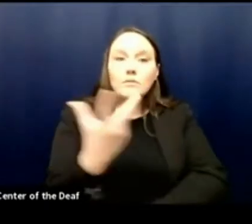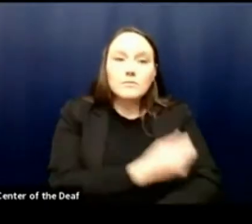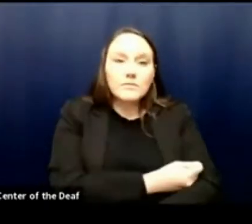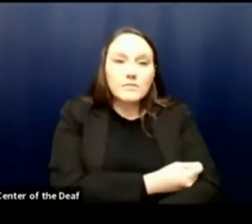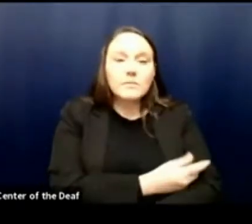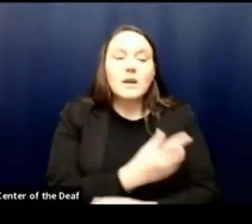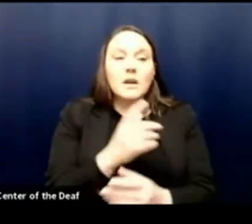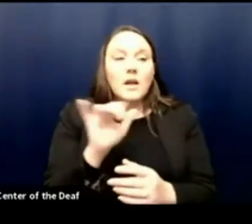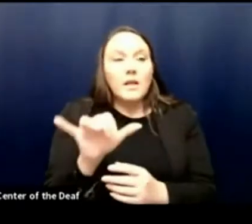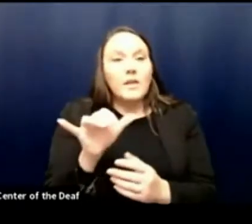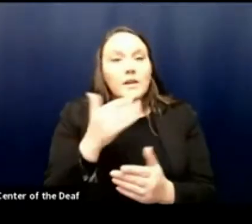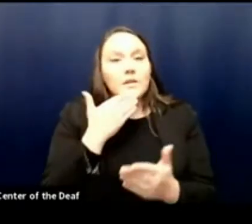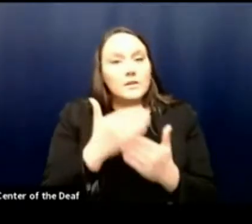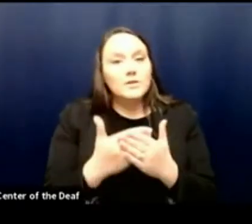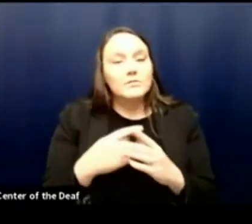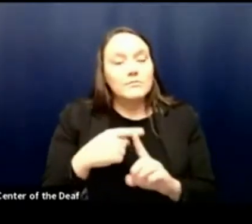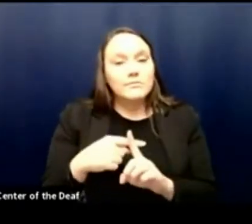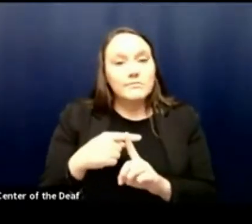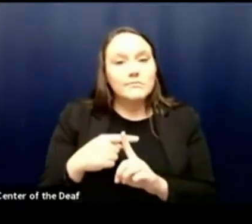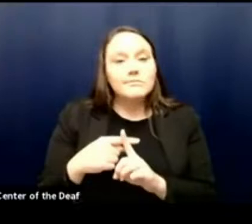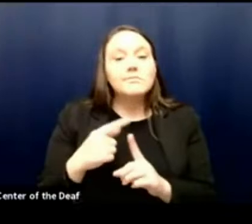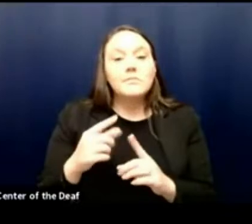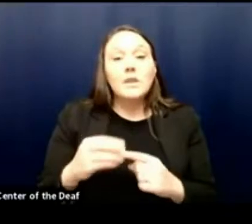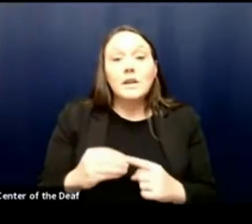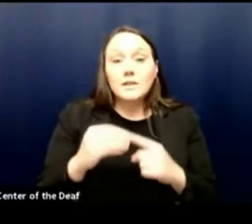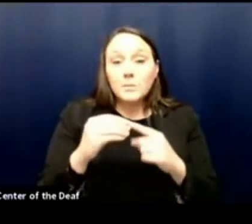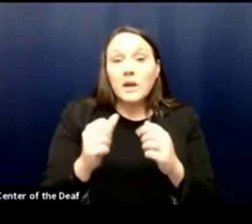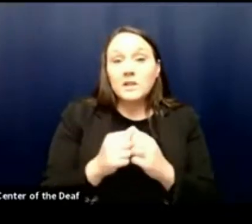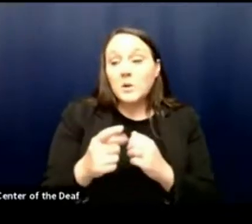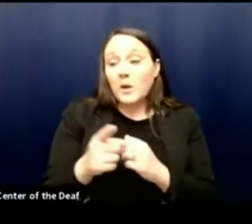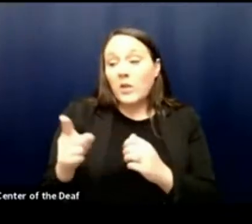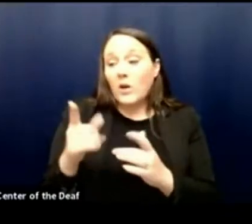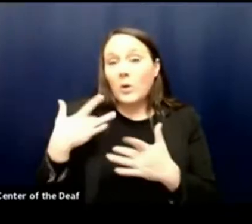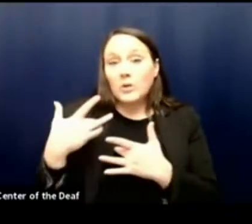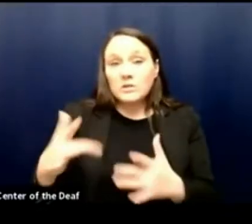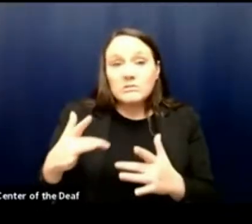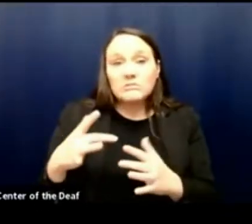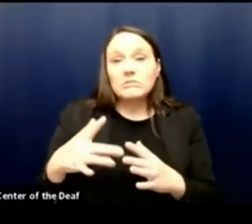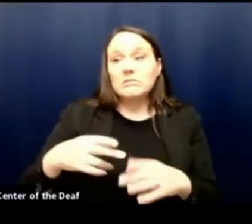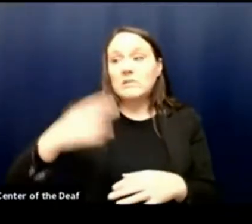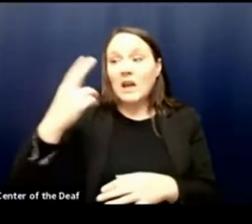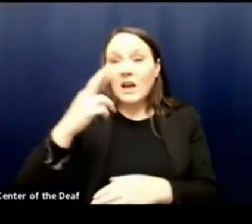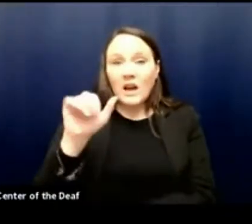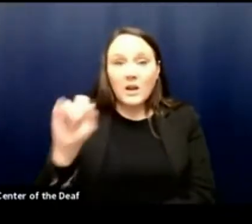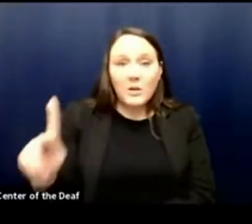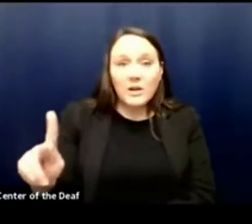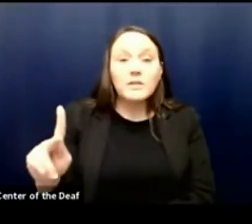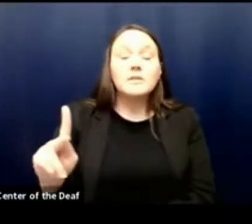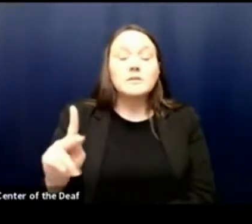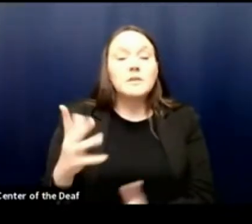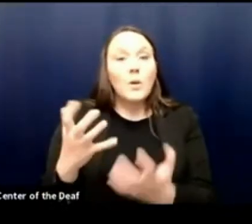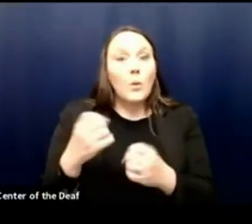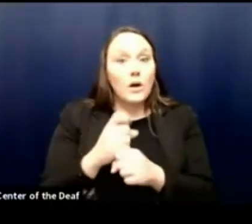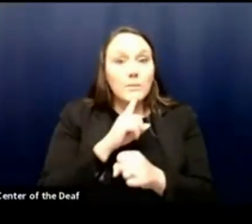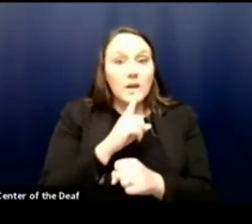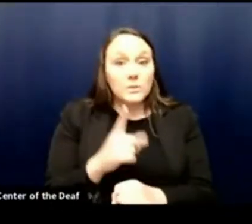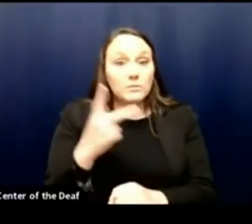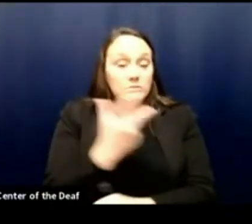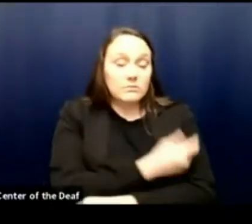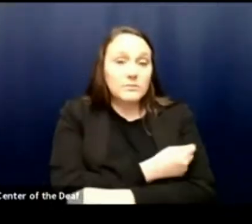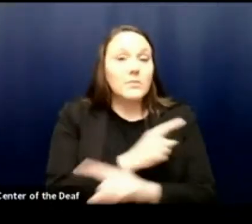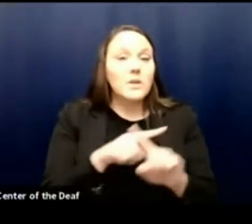encouraging, especially among those most vulnerable, and we certainly want to make sure they get it. But it was surprising, the